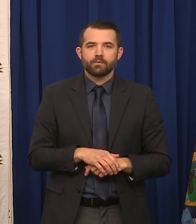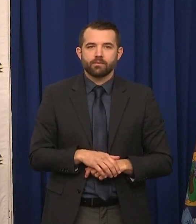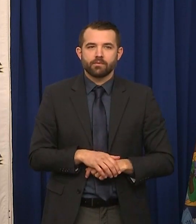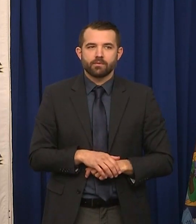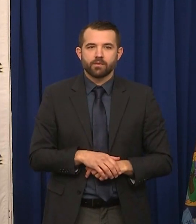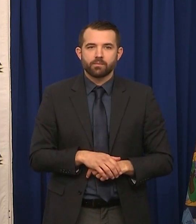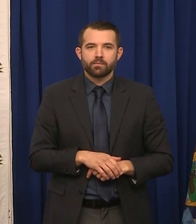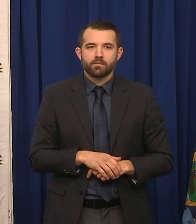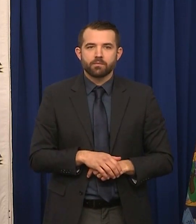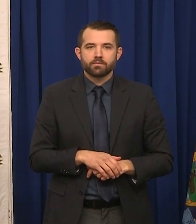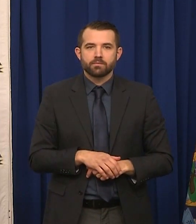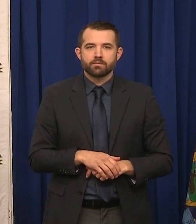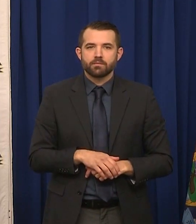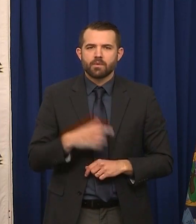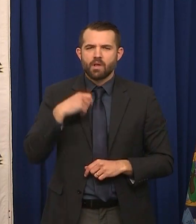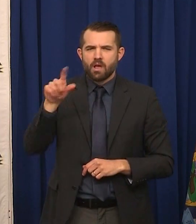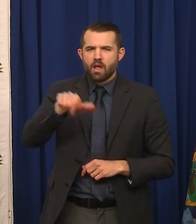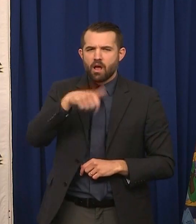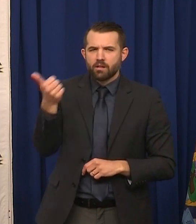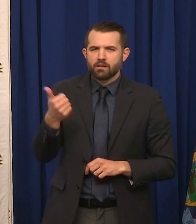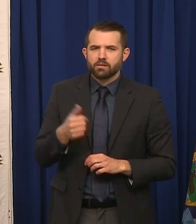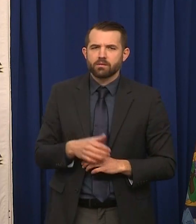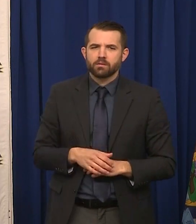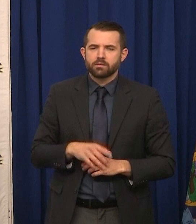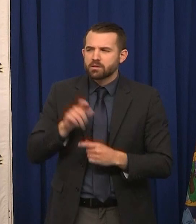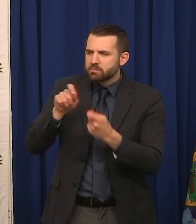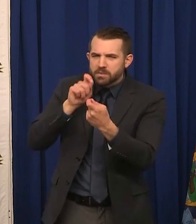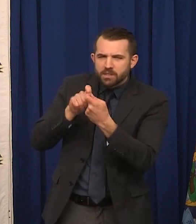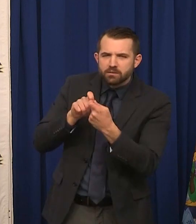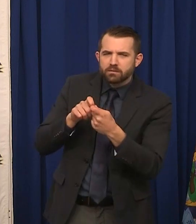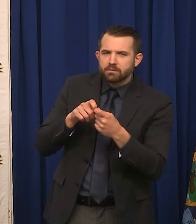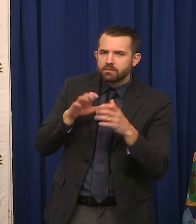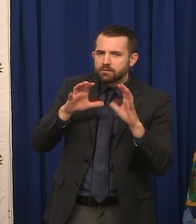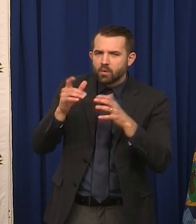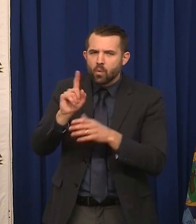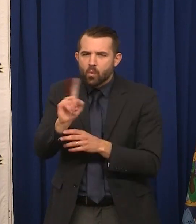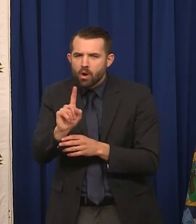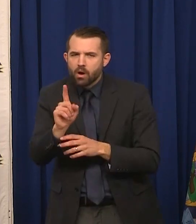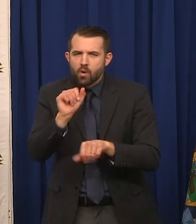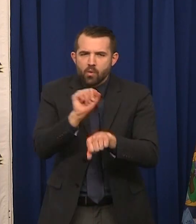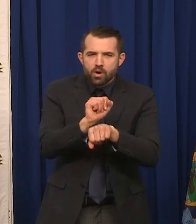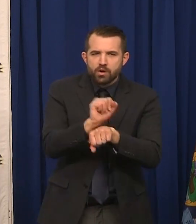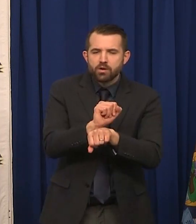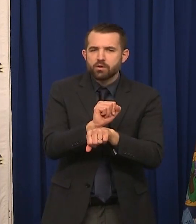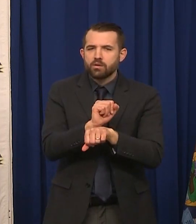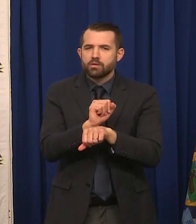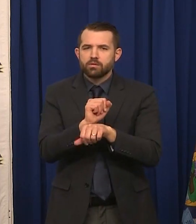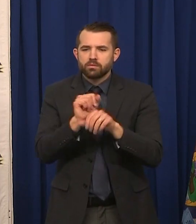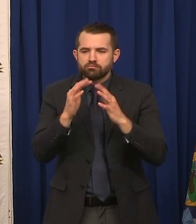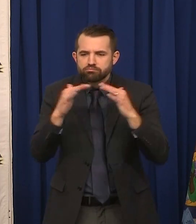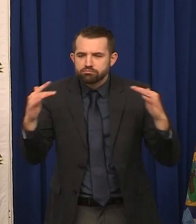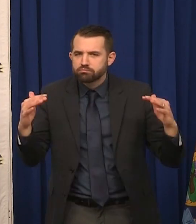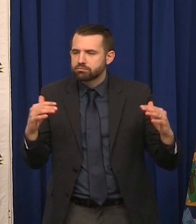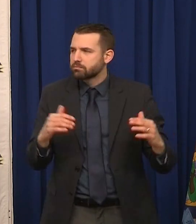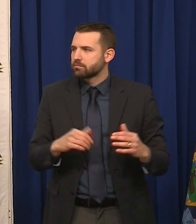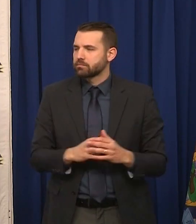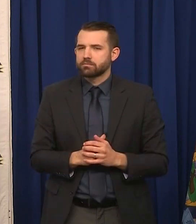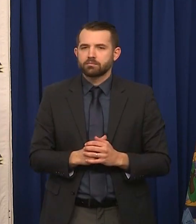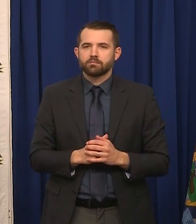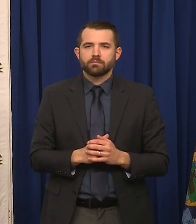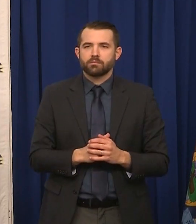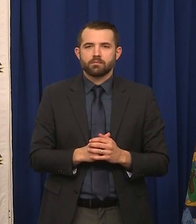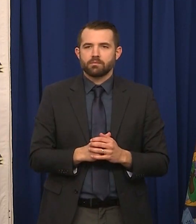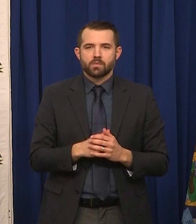have any additional breakdown on where those are? I don't have that breakdown with me right now. We can try to furnish that.